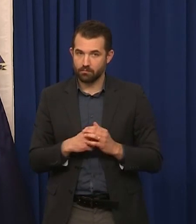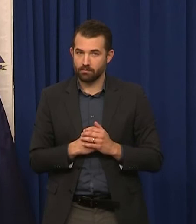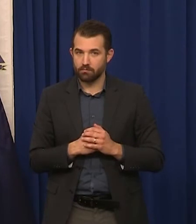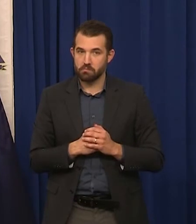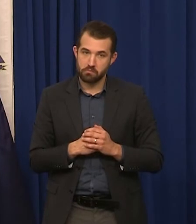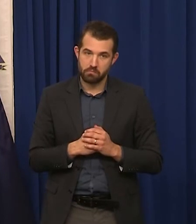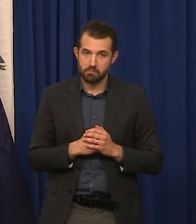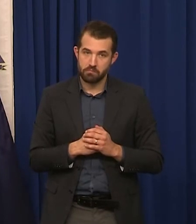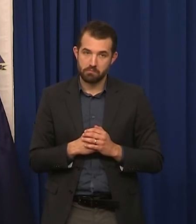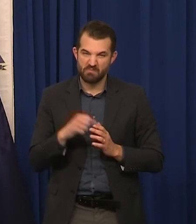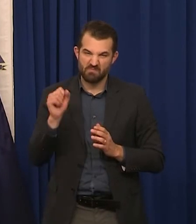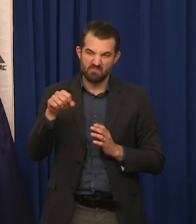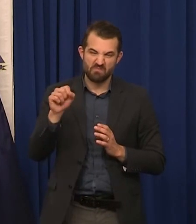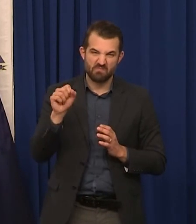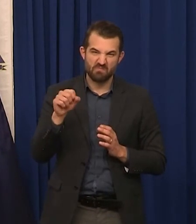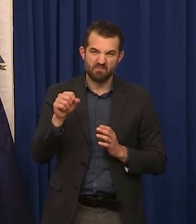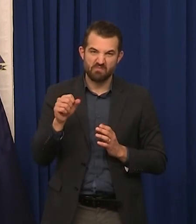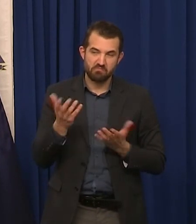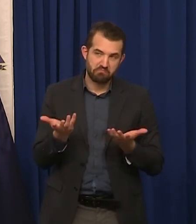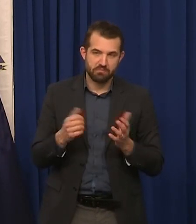Yes, for the most part it does.